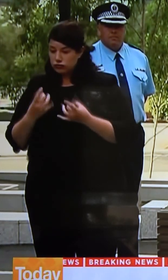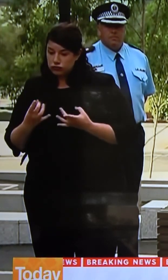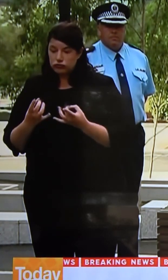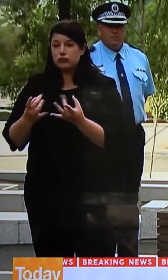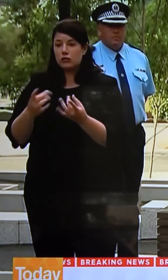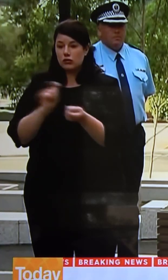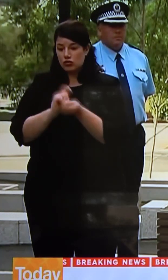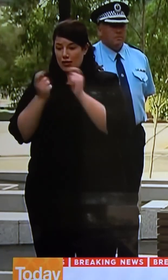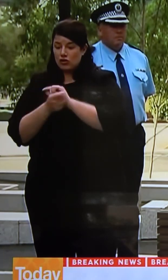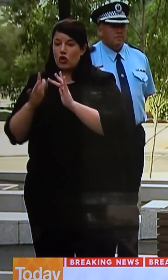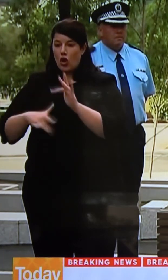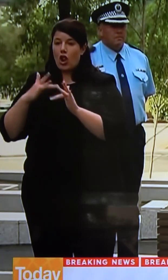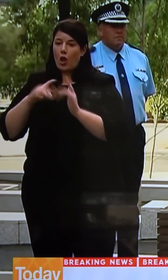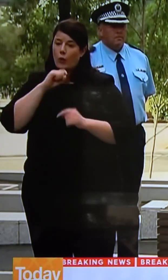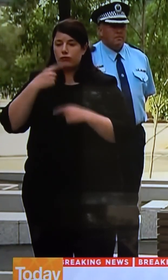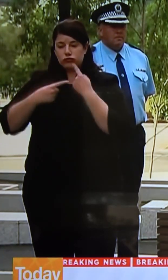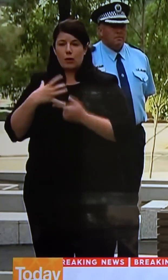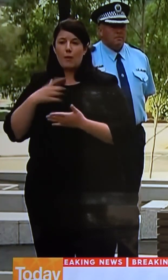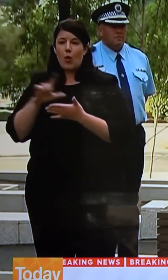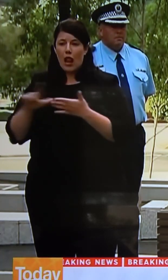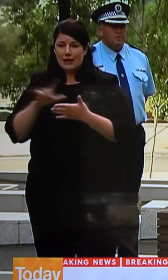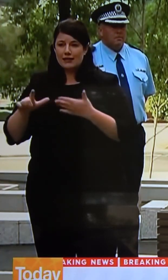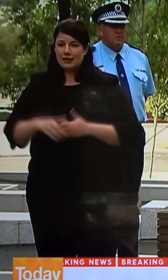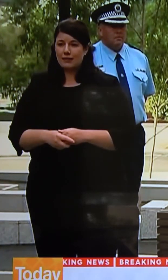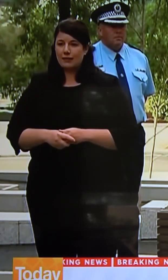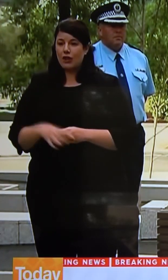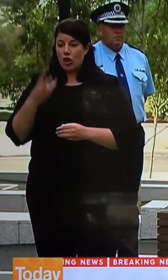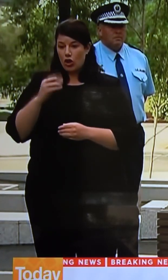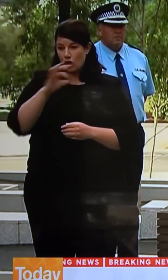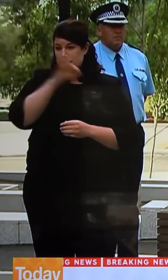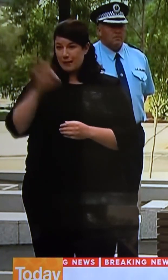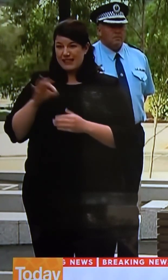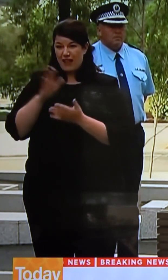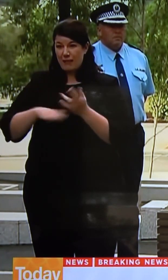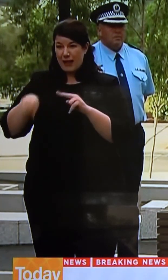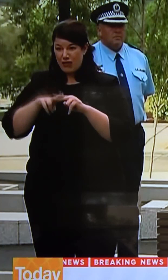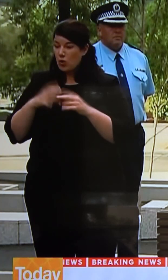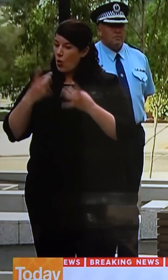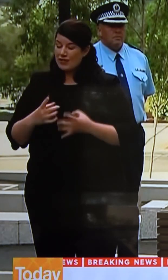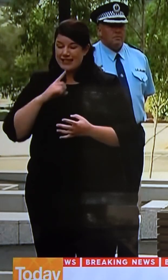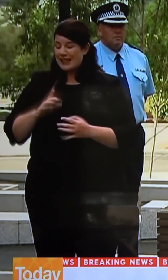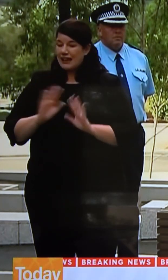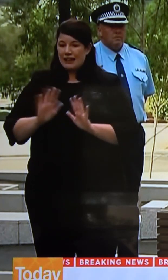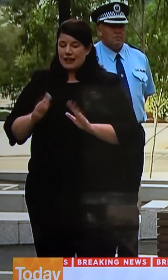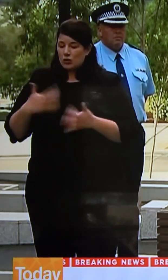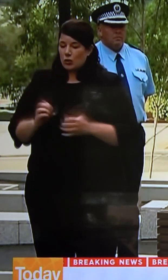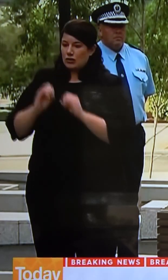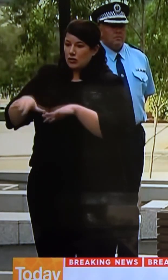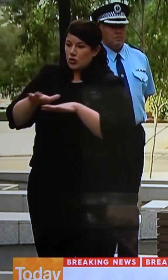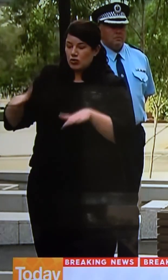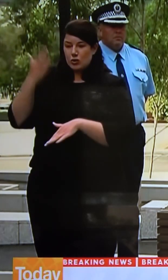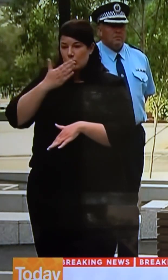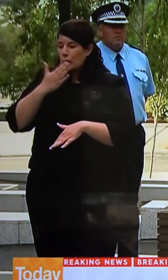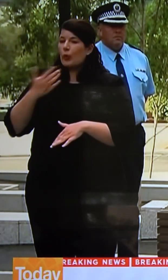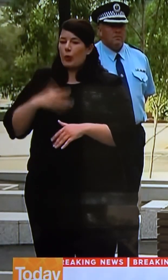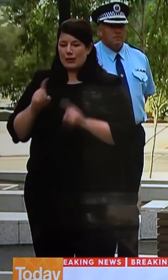in relation to transitioning to online learning. But when you have 30% of parents already making the choice to keep their children at